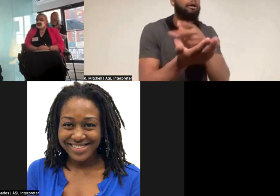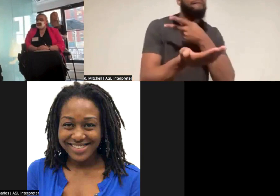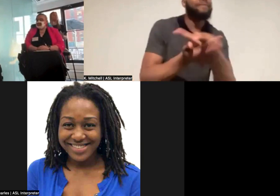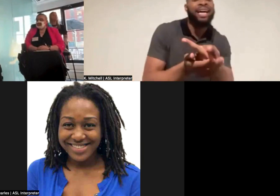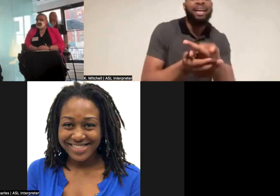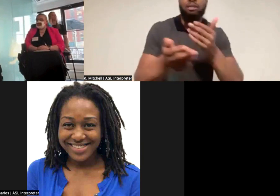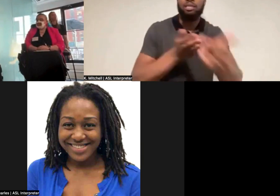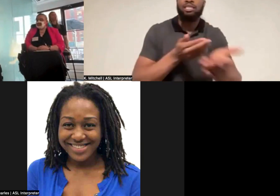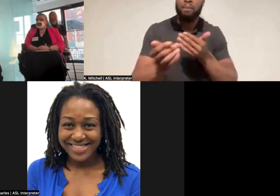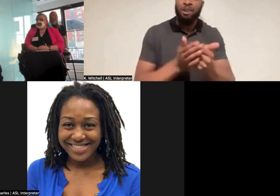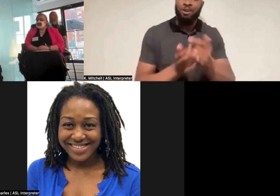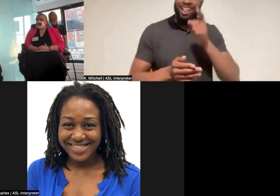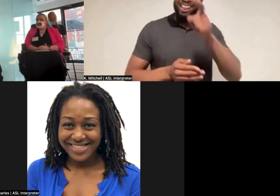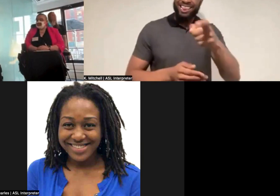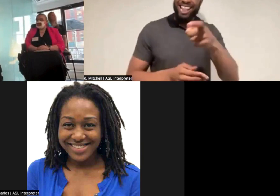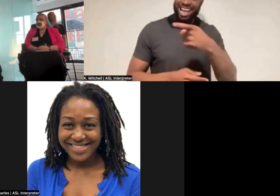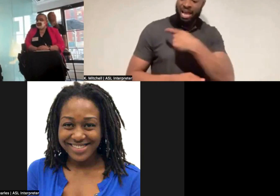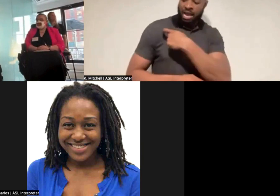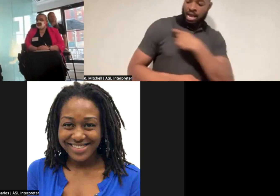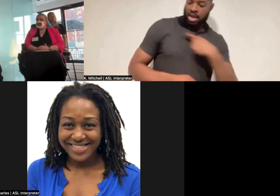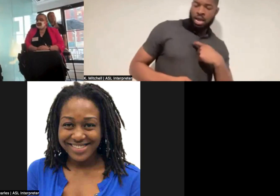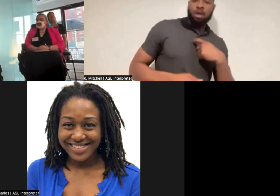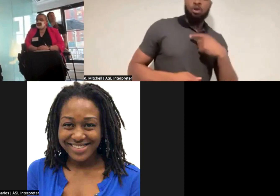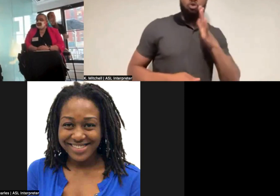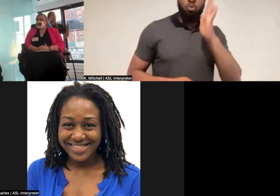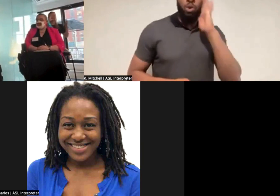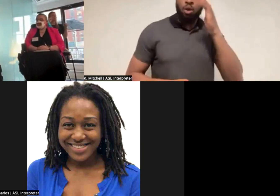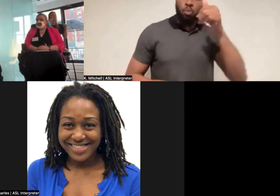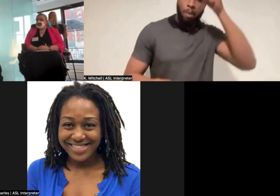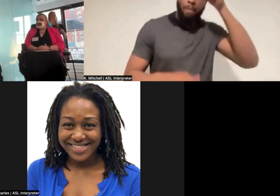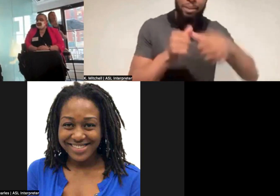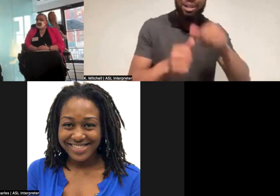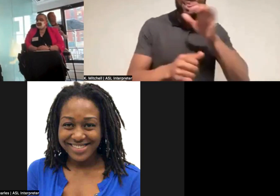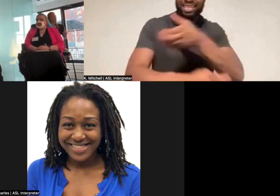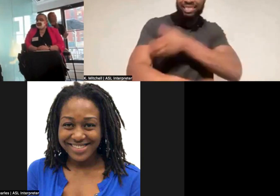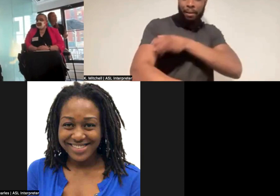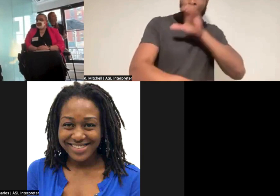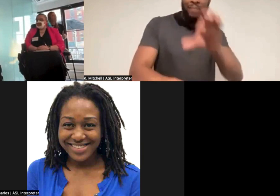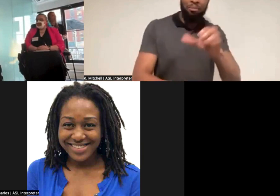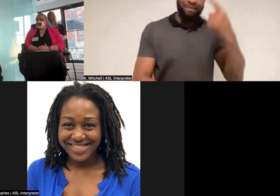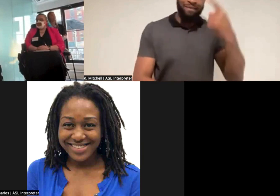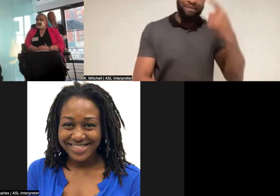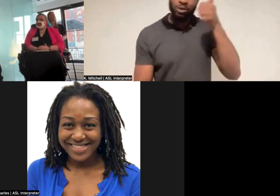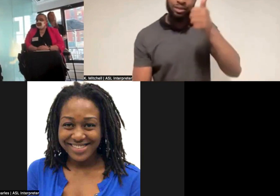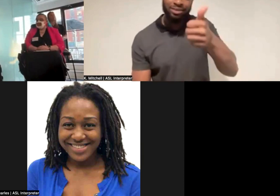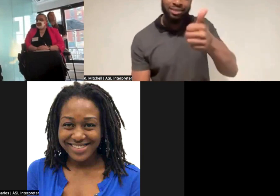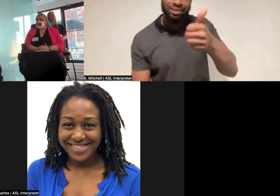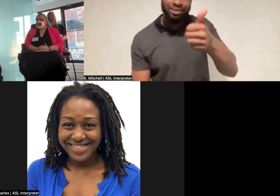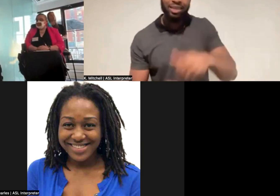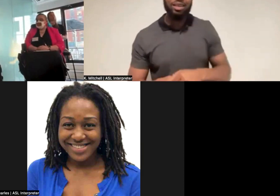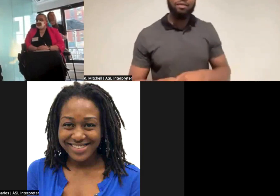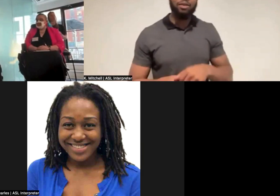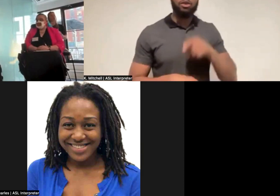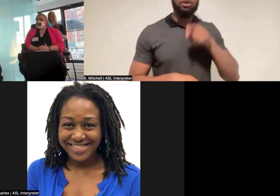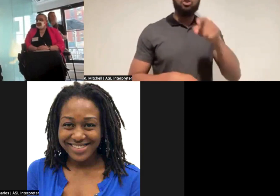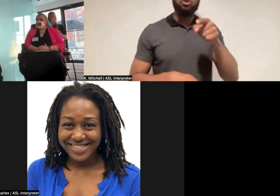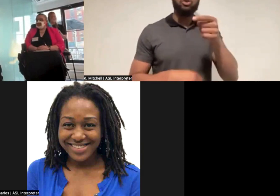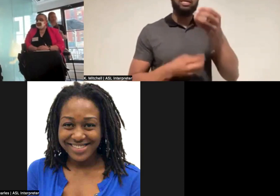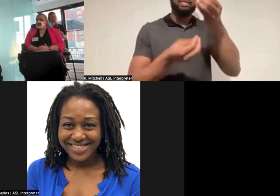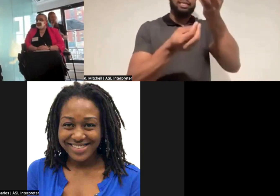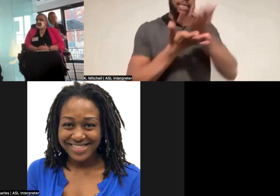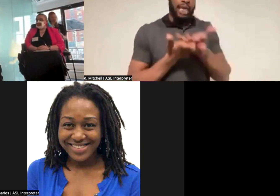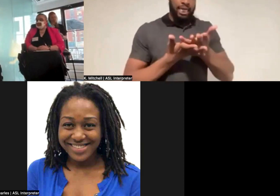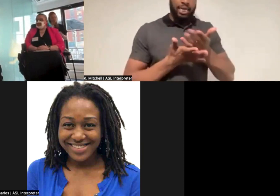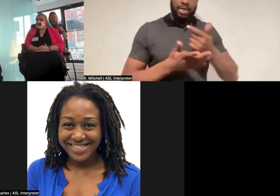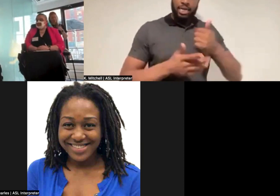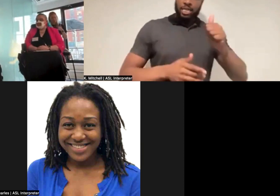you is empowerment and you're telling you're sending yourself that internal message that you